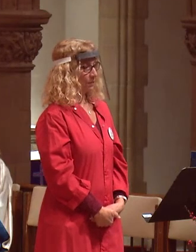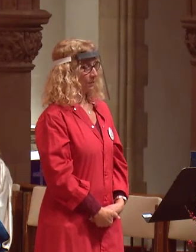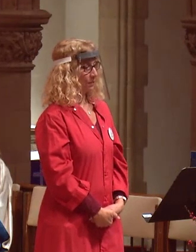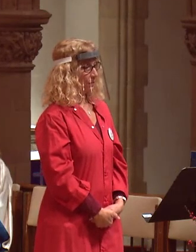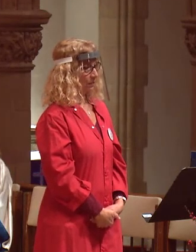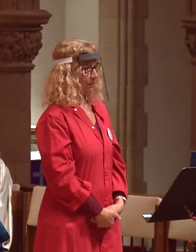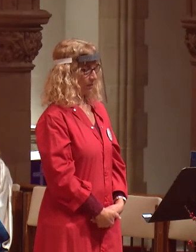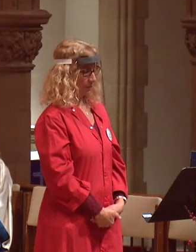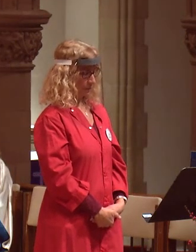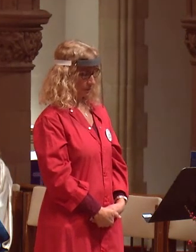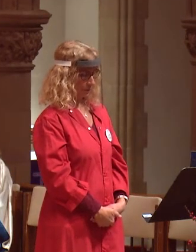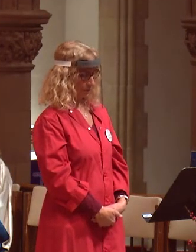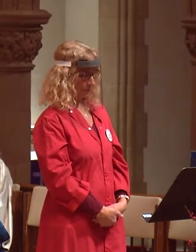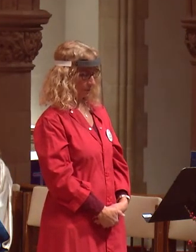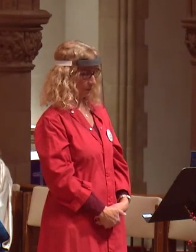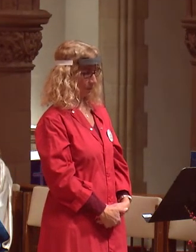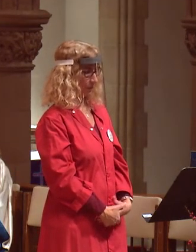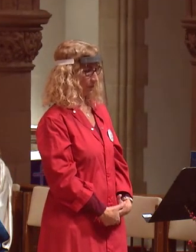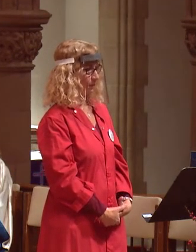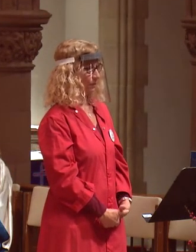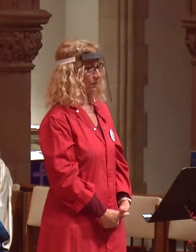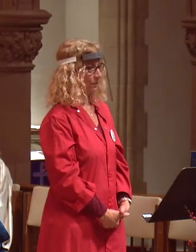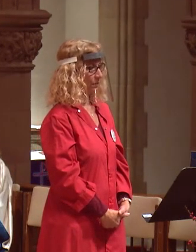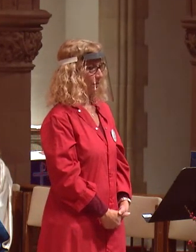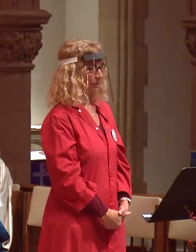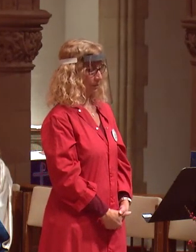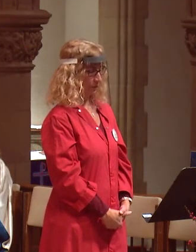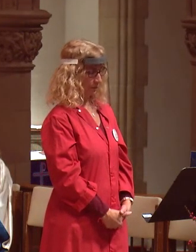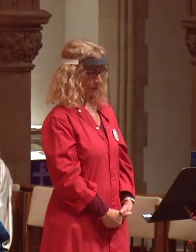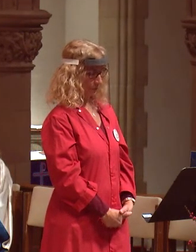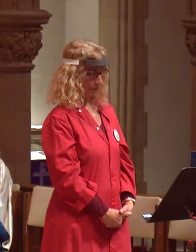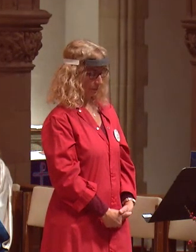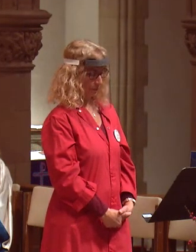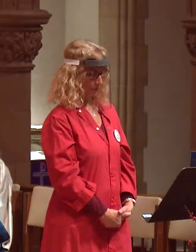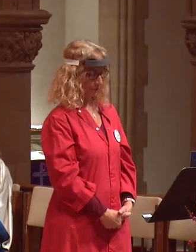acoger y recibir al Dios encarnado?